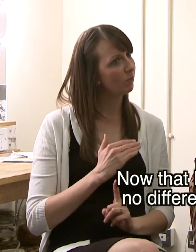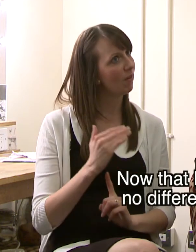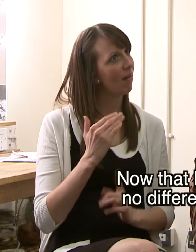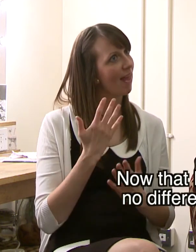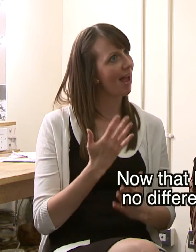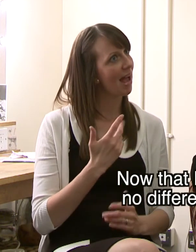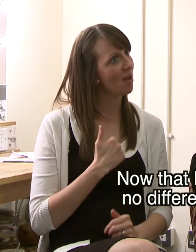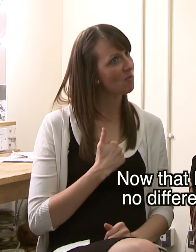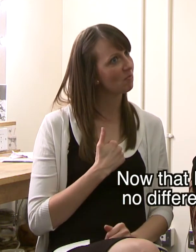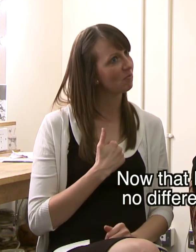I think